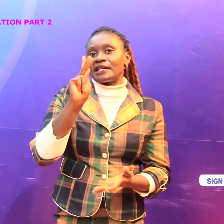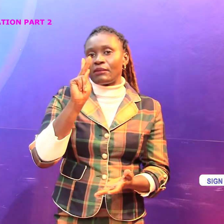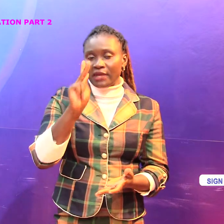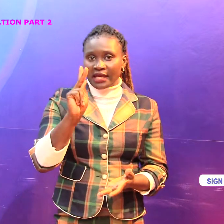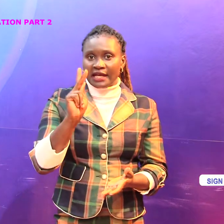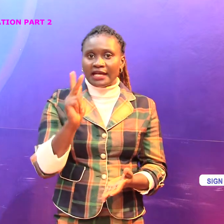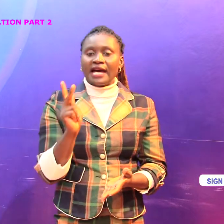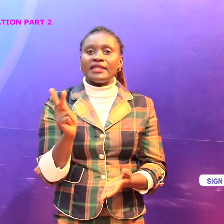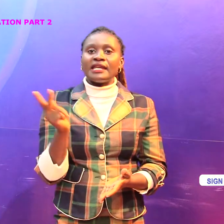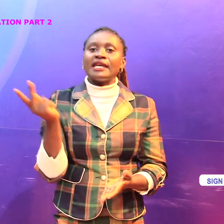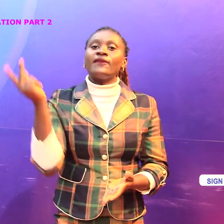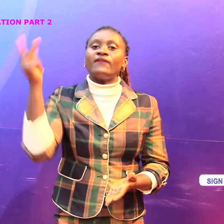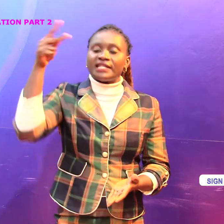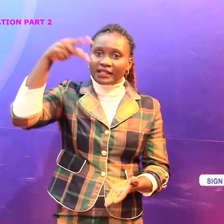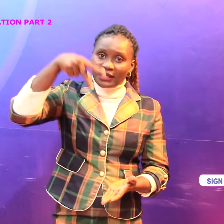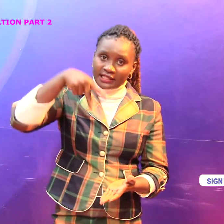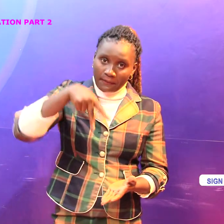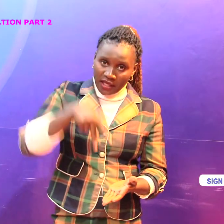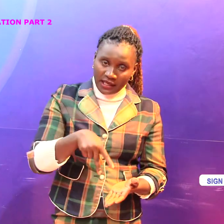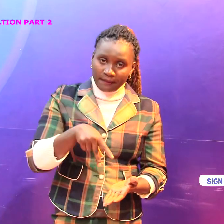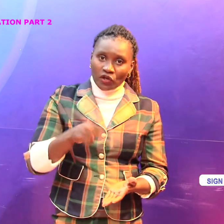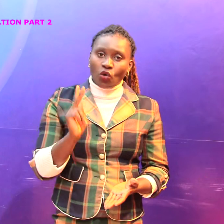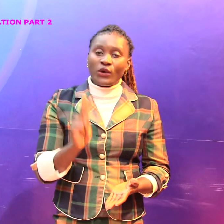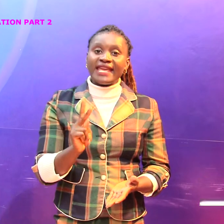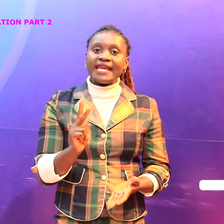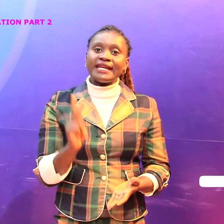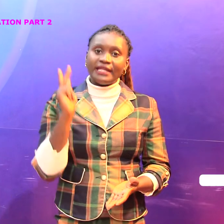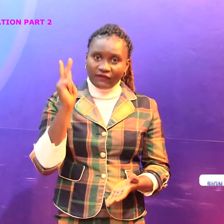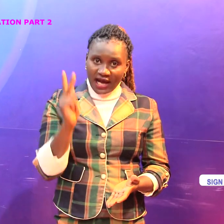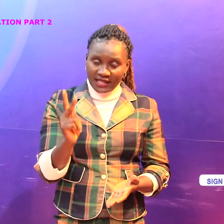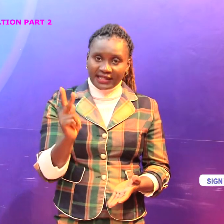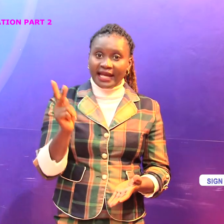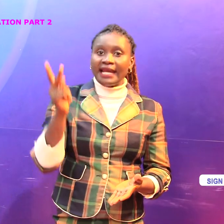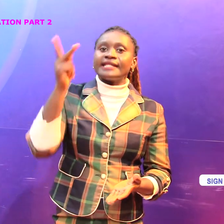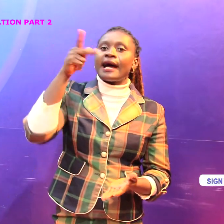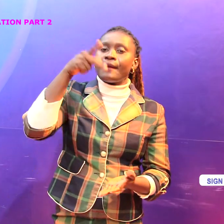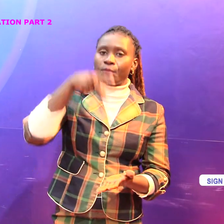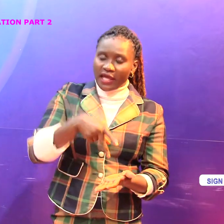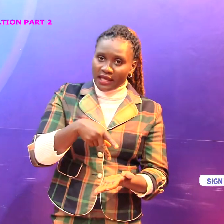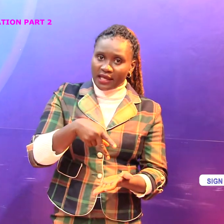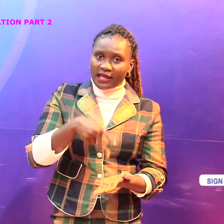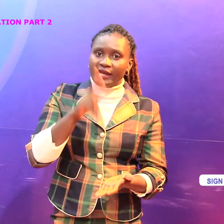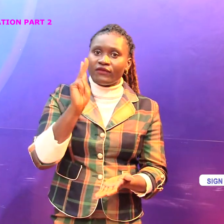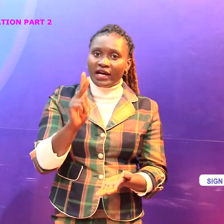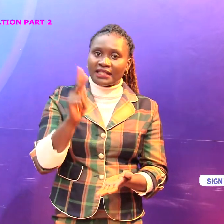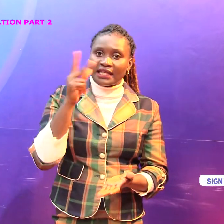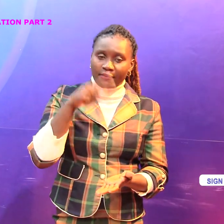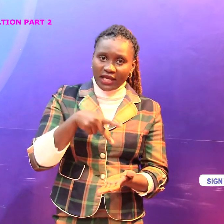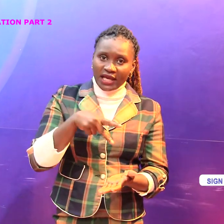letter P. And then inverted letter P. We invert letter P. Invert letter P. And